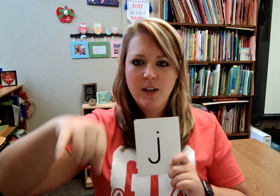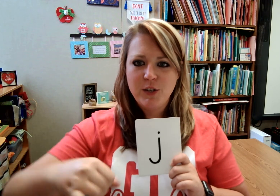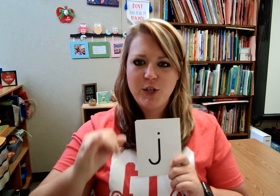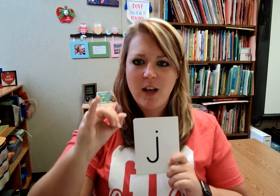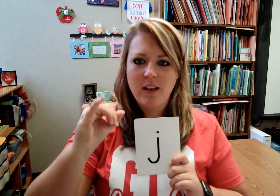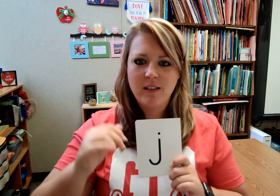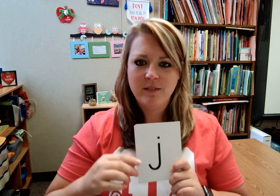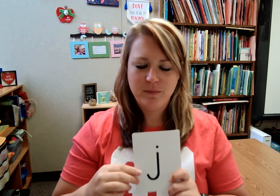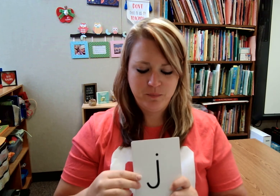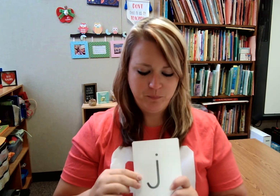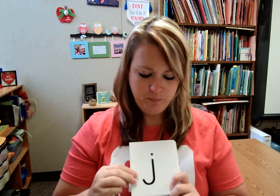J.